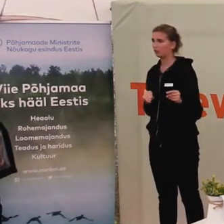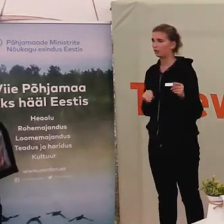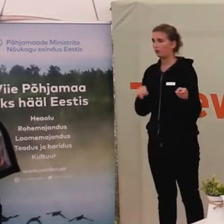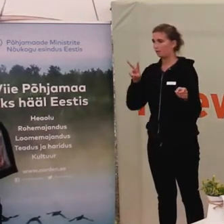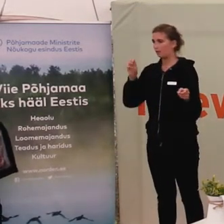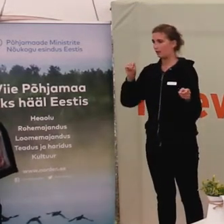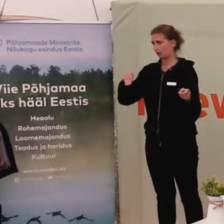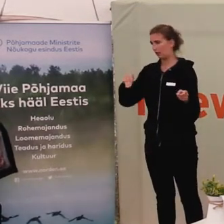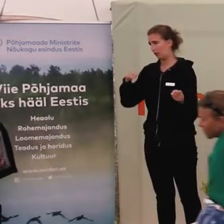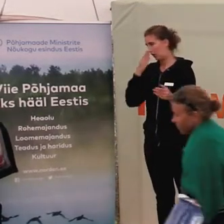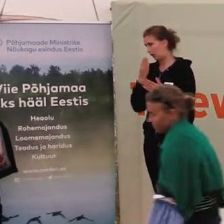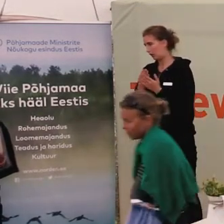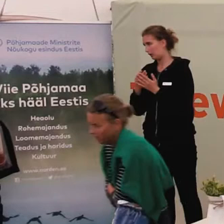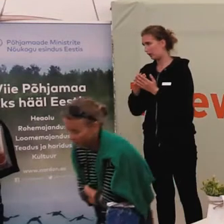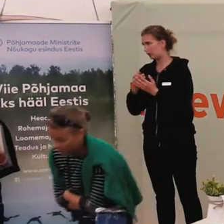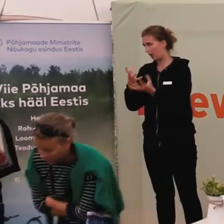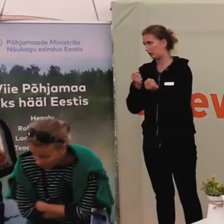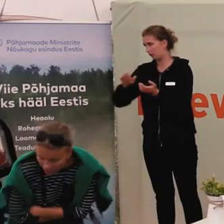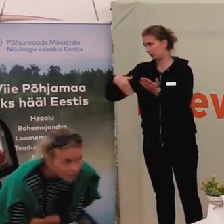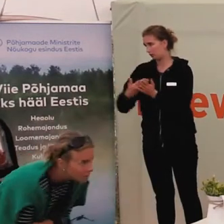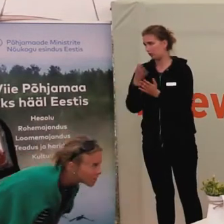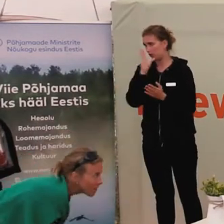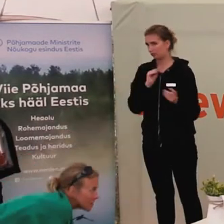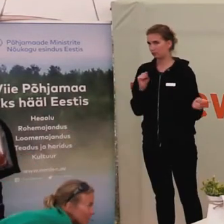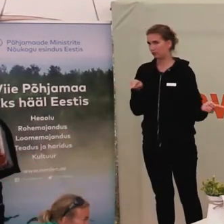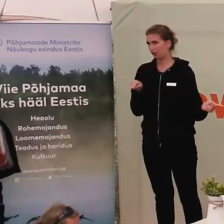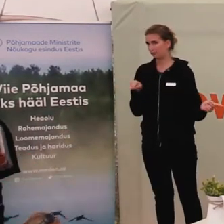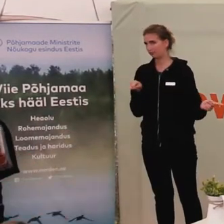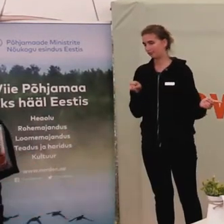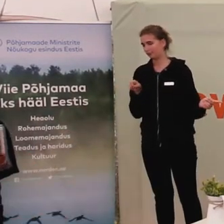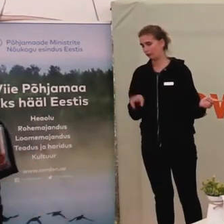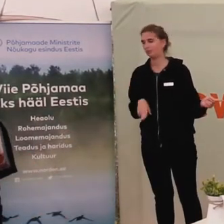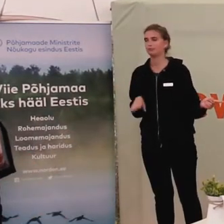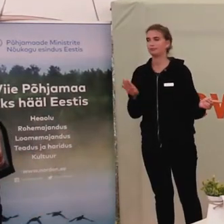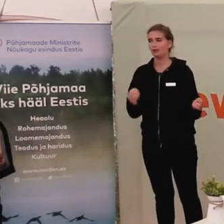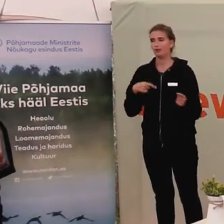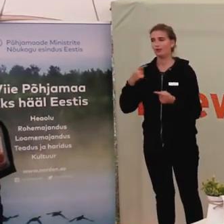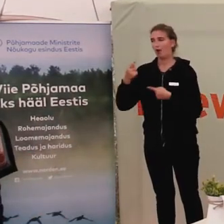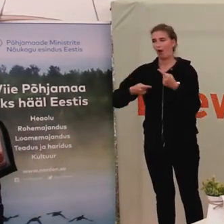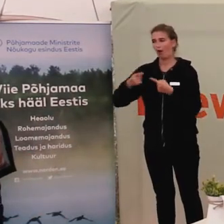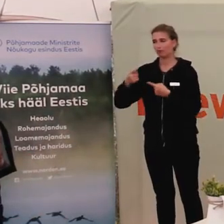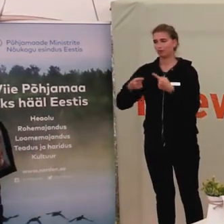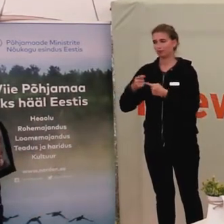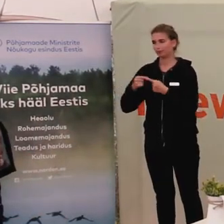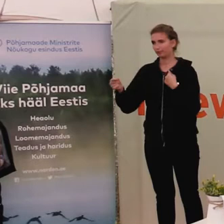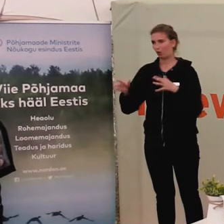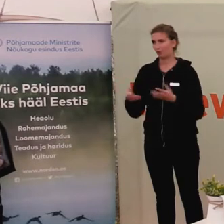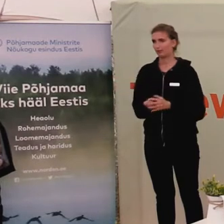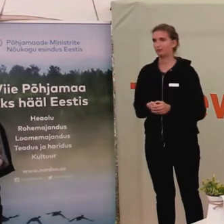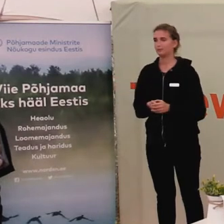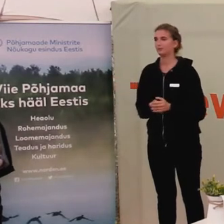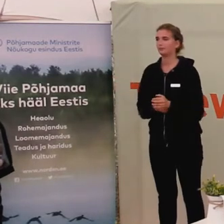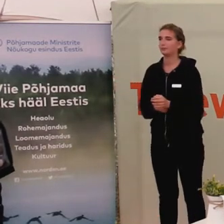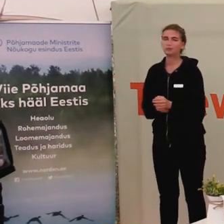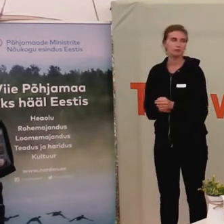companies. Well, it's not really okay. It's a big discussion. Yeah, no taxes. There are different